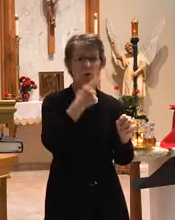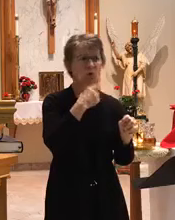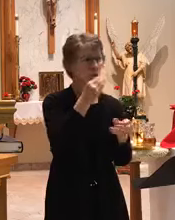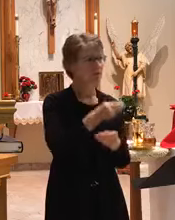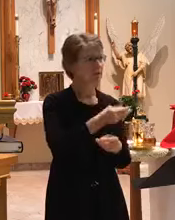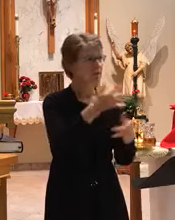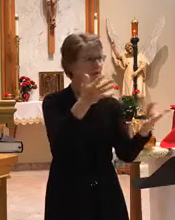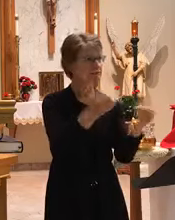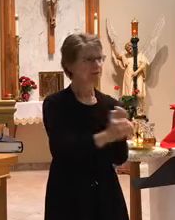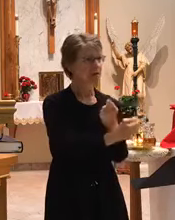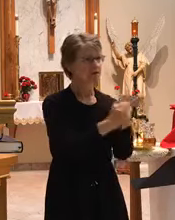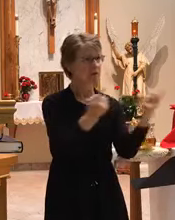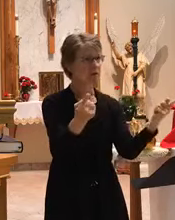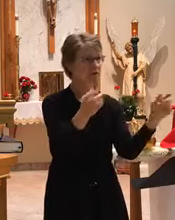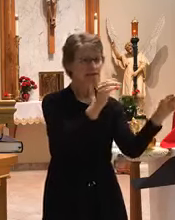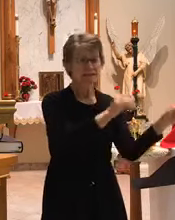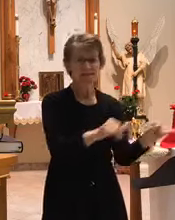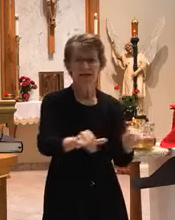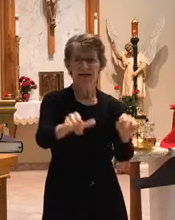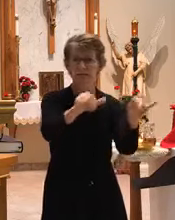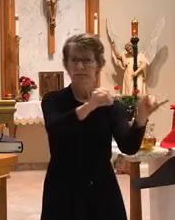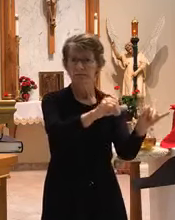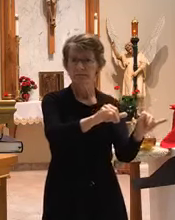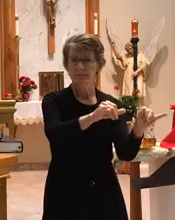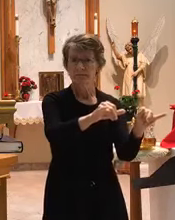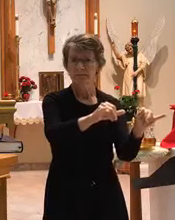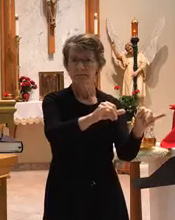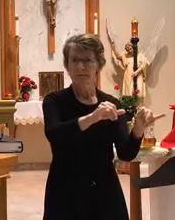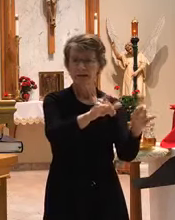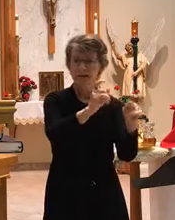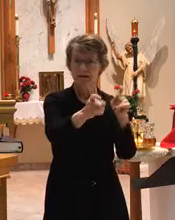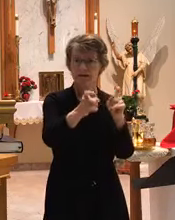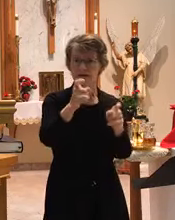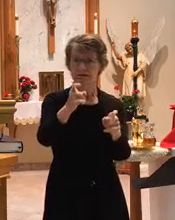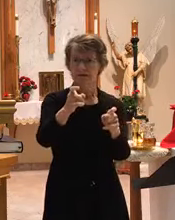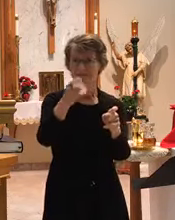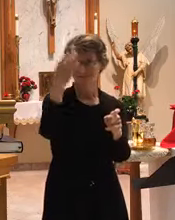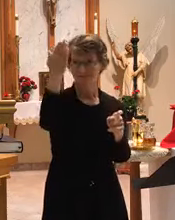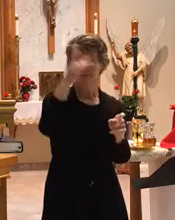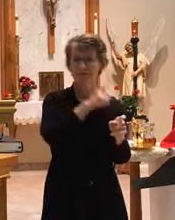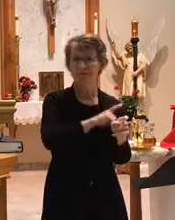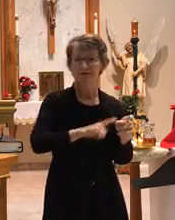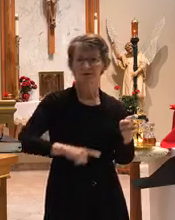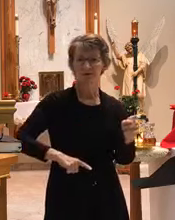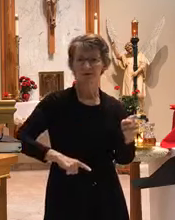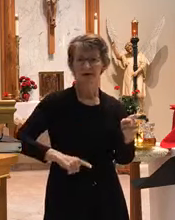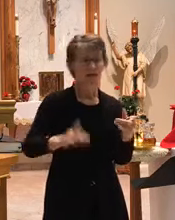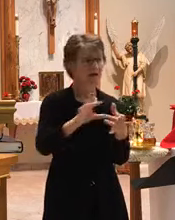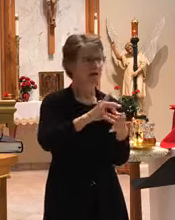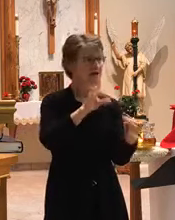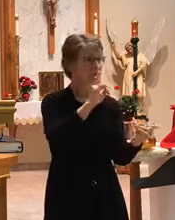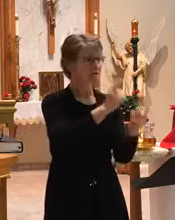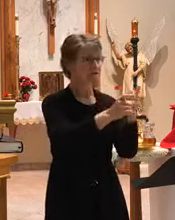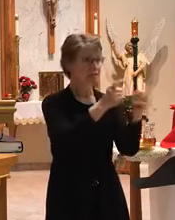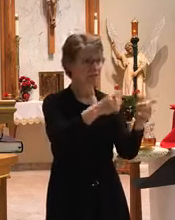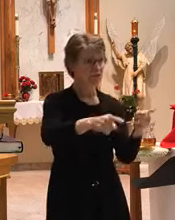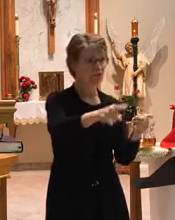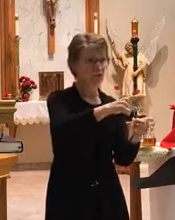in everyone? To each individual, the manifestation of the Spirit is given for some